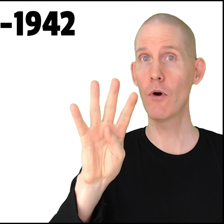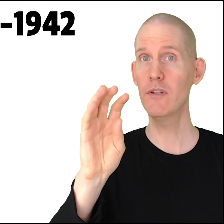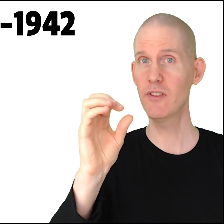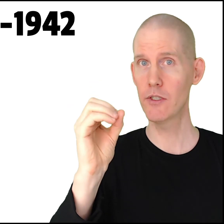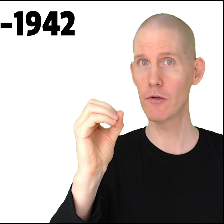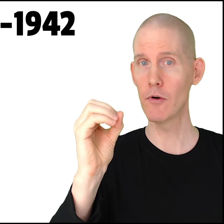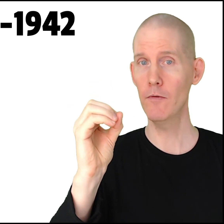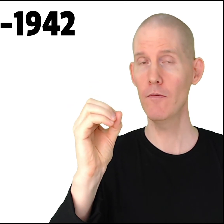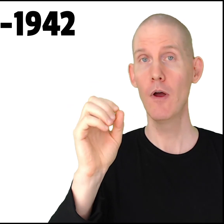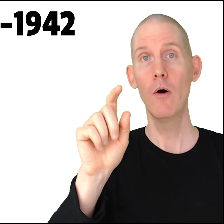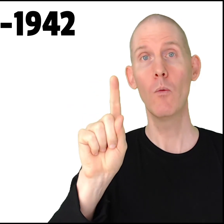640